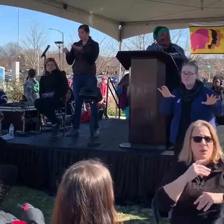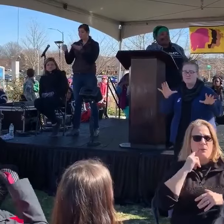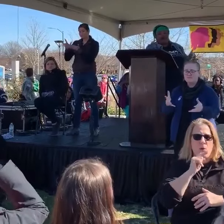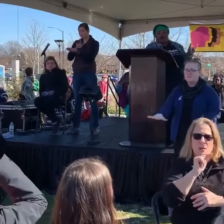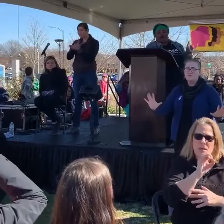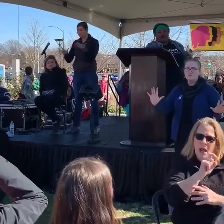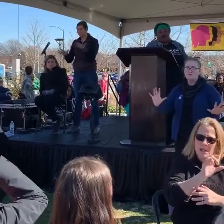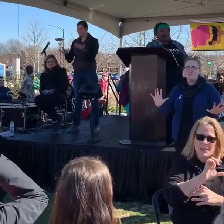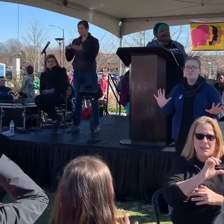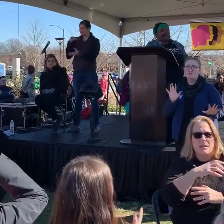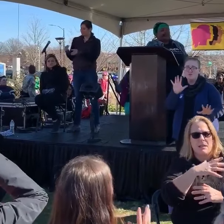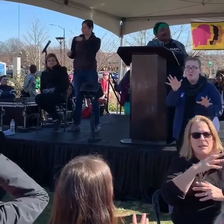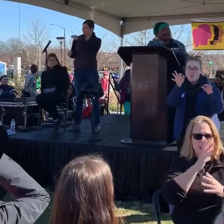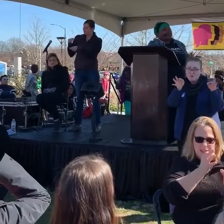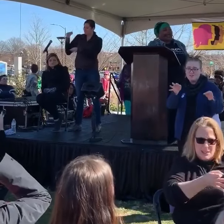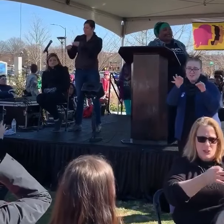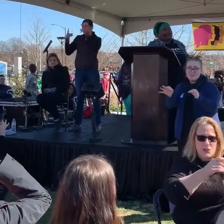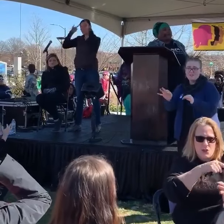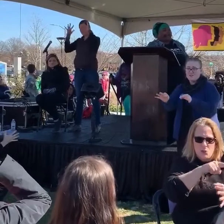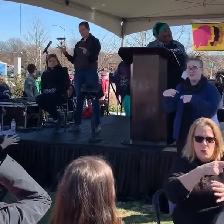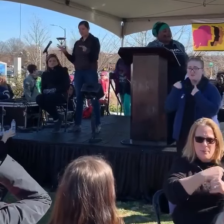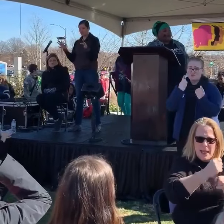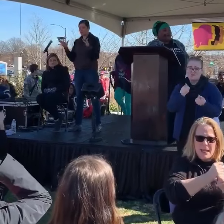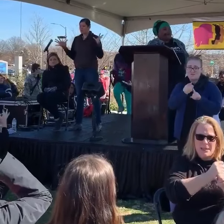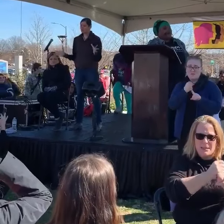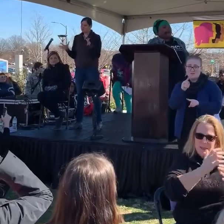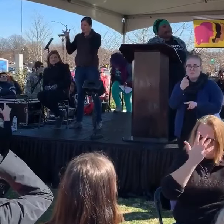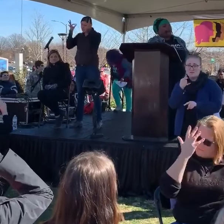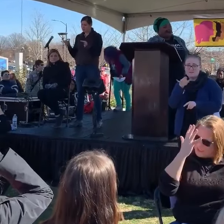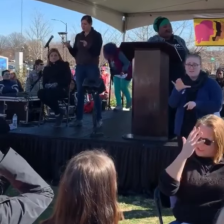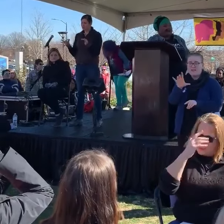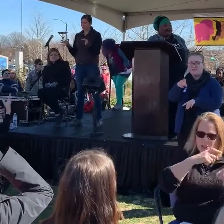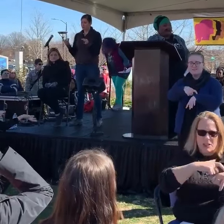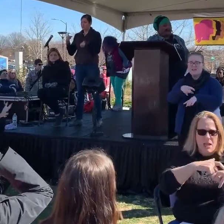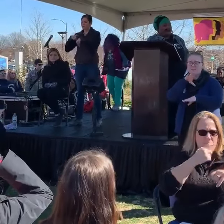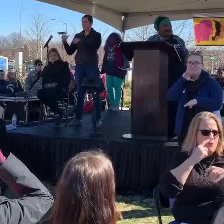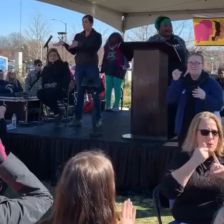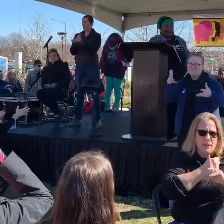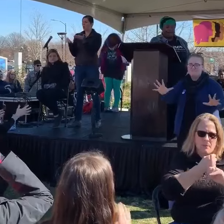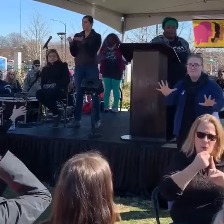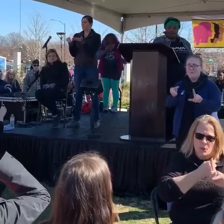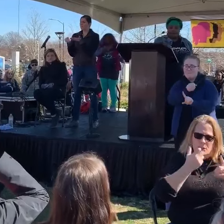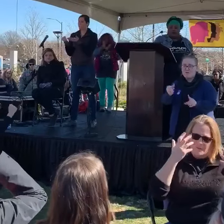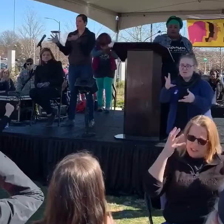that has driven your choices. Time is up for the abuse.